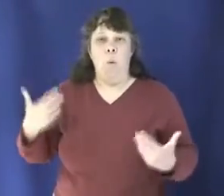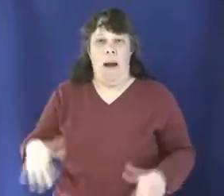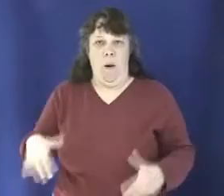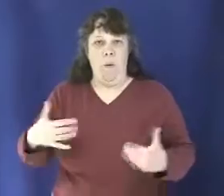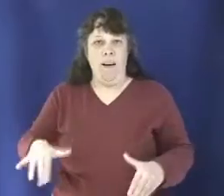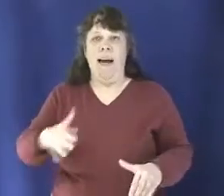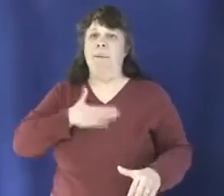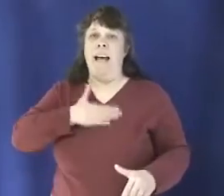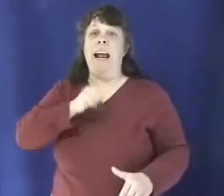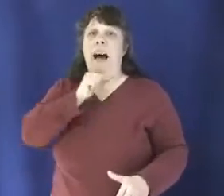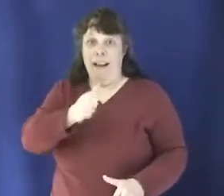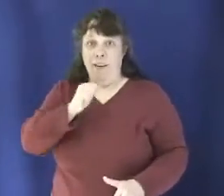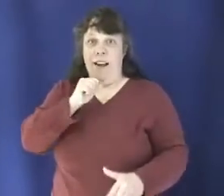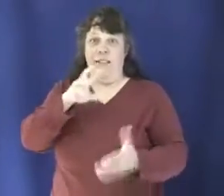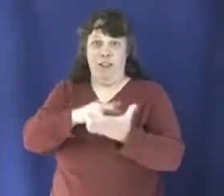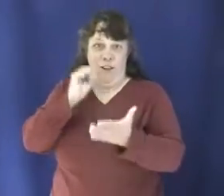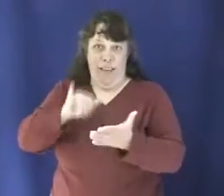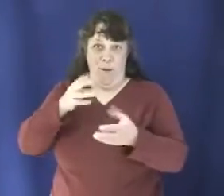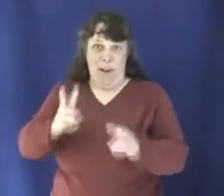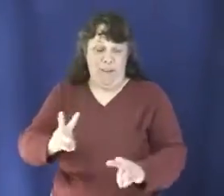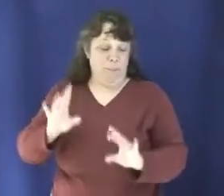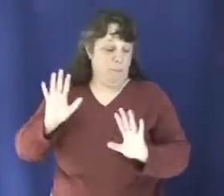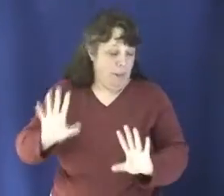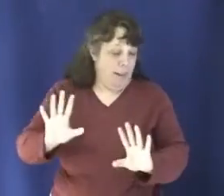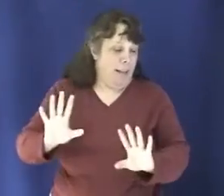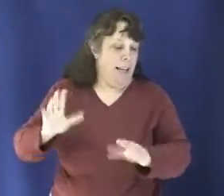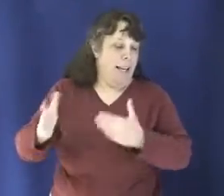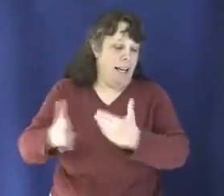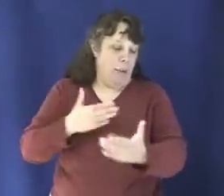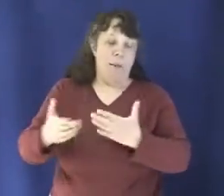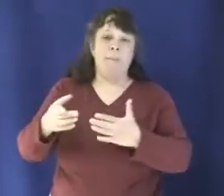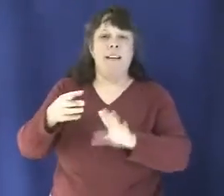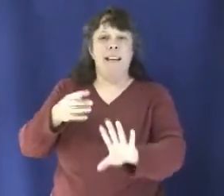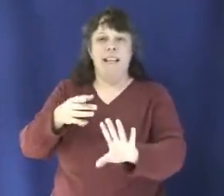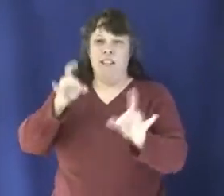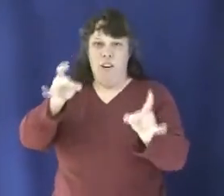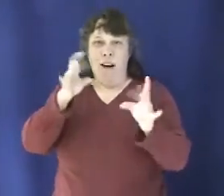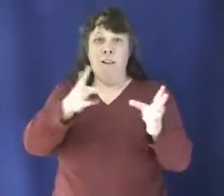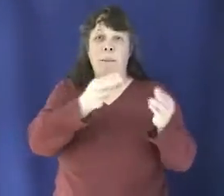Wow, I'm glad I don't have to learn that way. Anyway, it's an awful